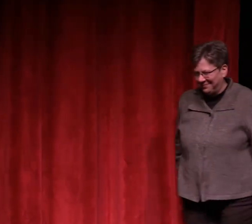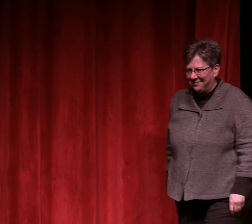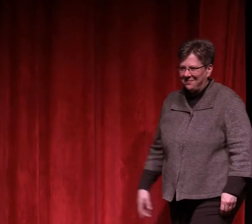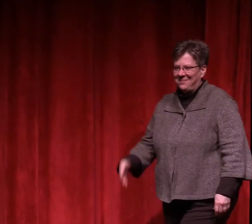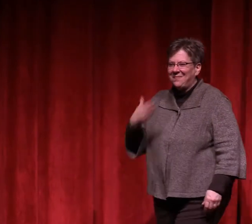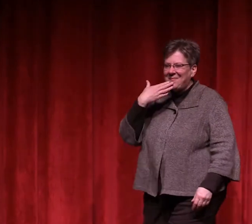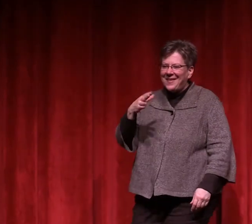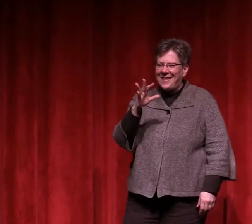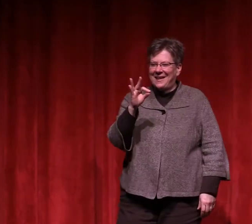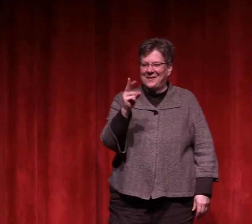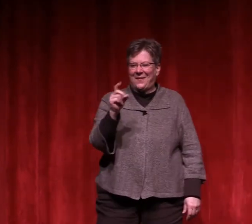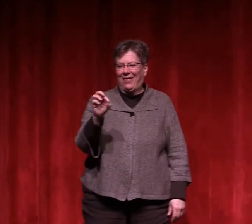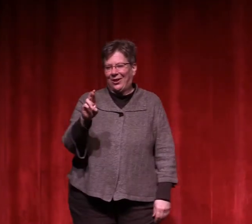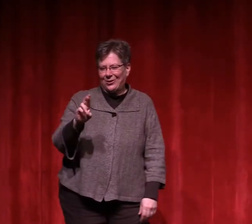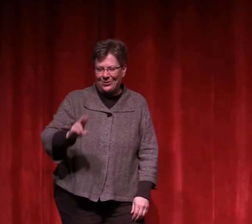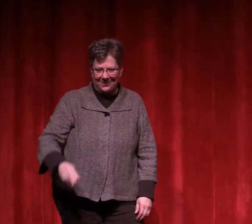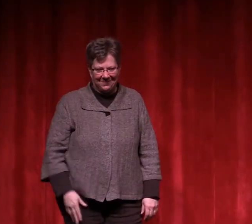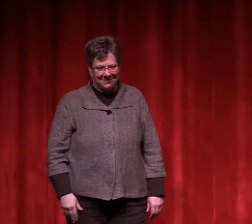Thanks, Feather.